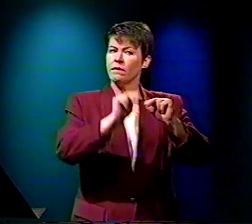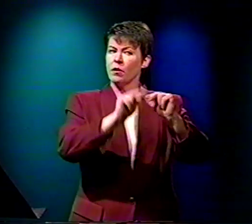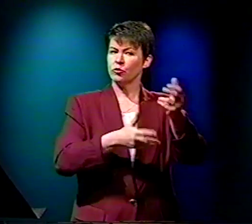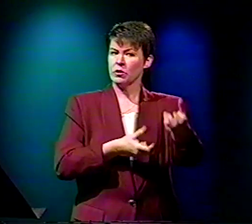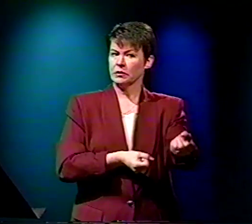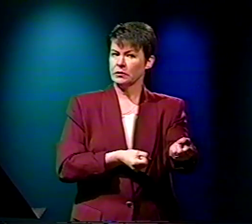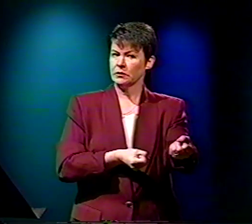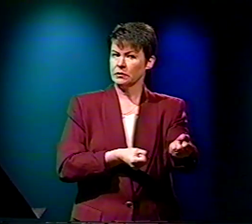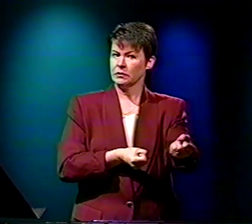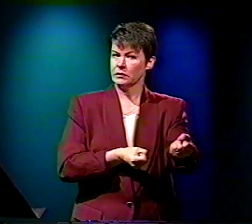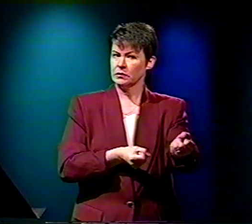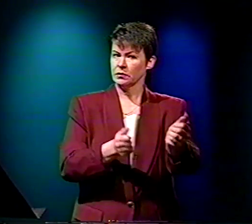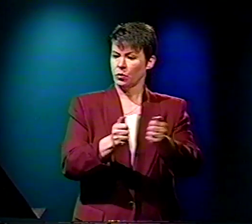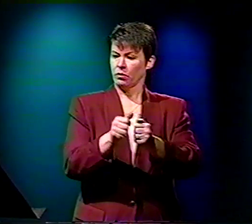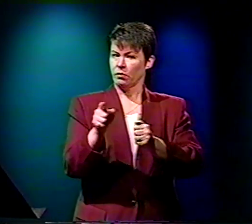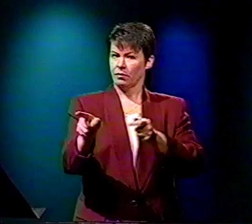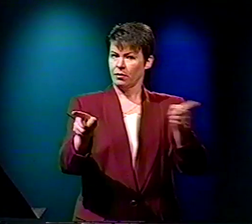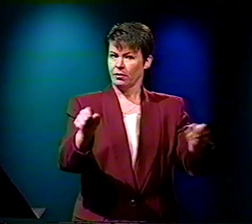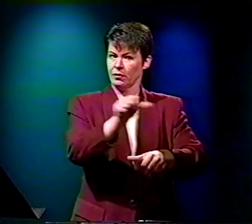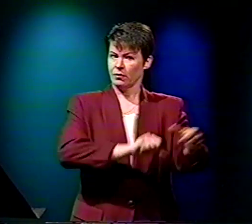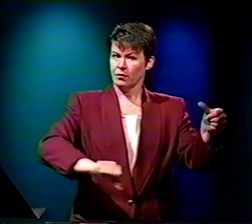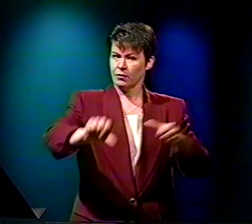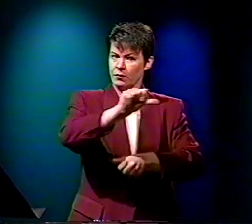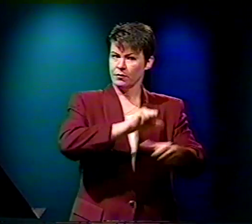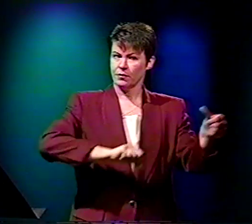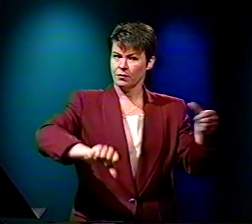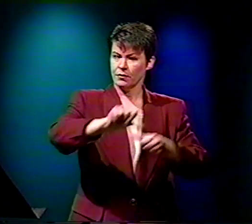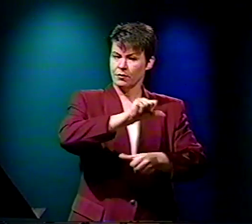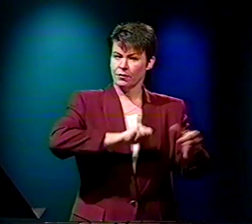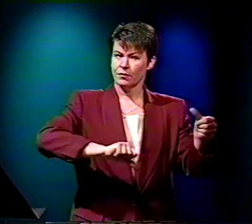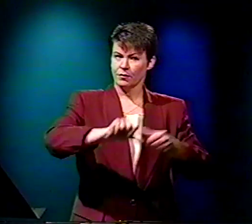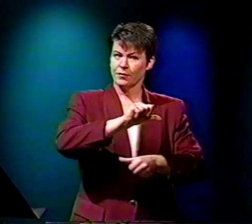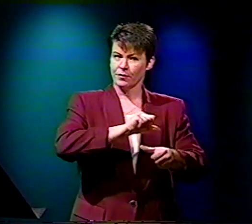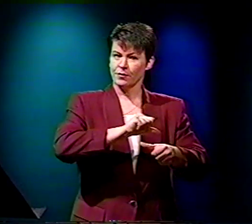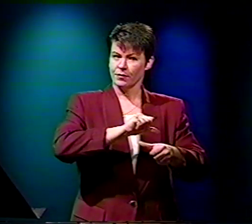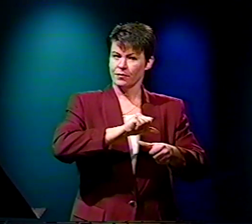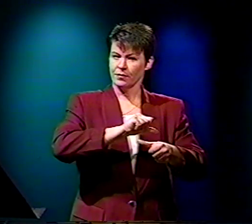the deaf person is very crucial so that they can develop trust with each other.